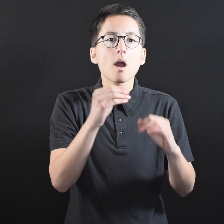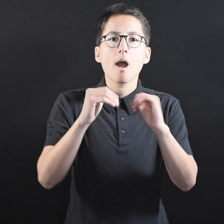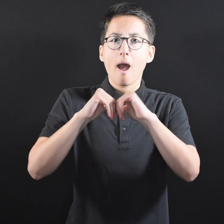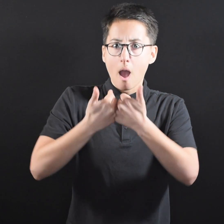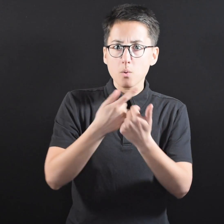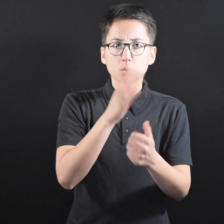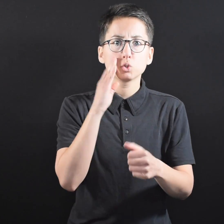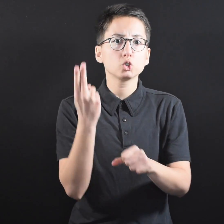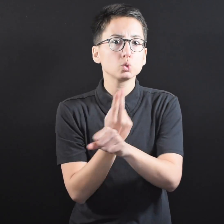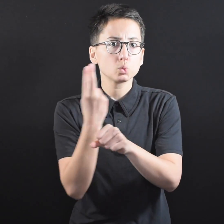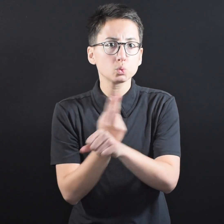will be used.